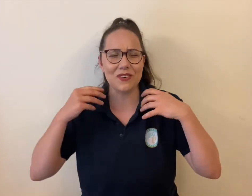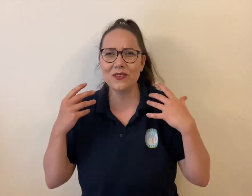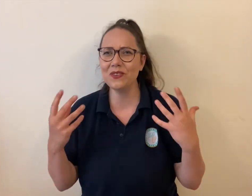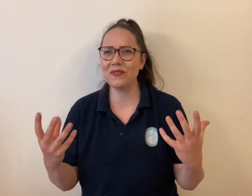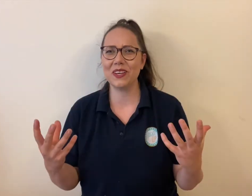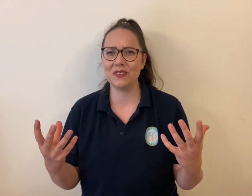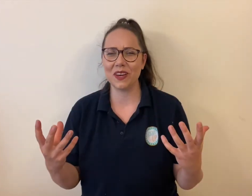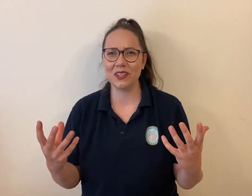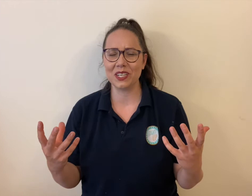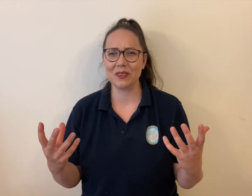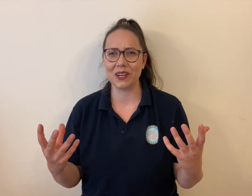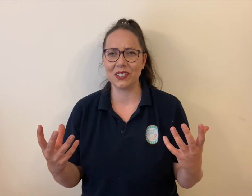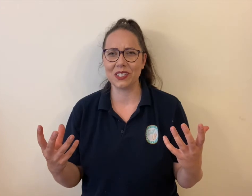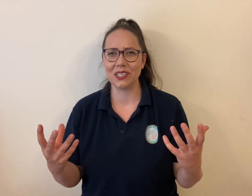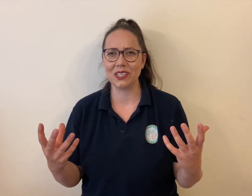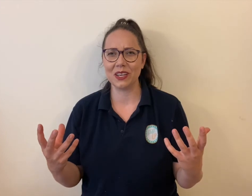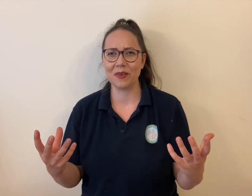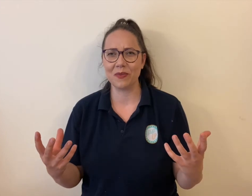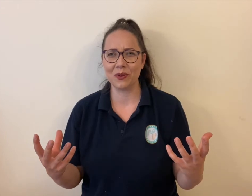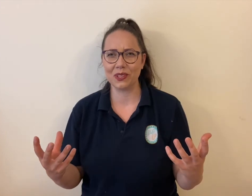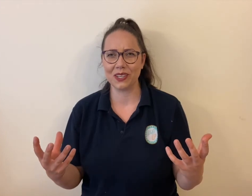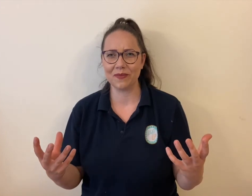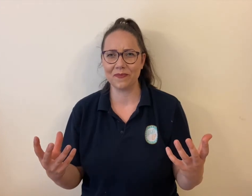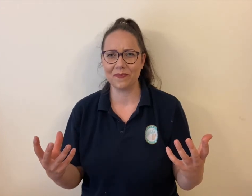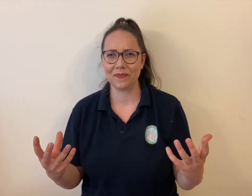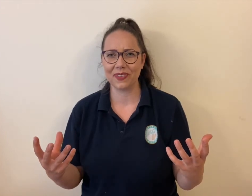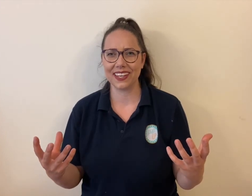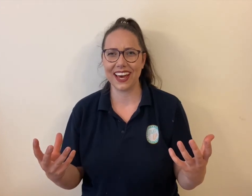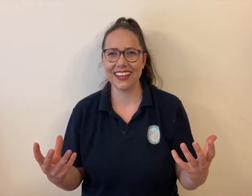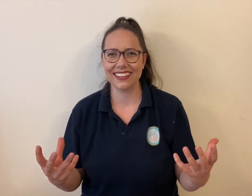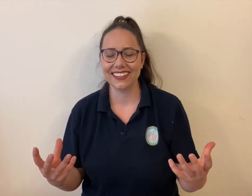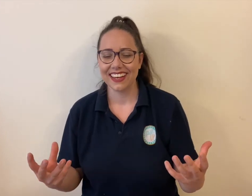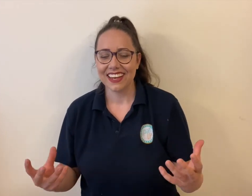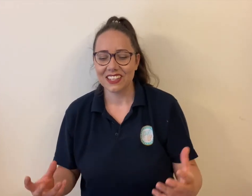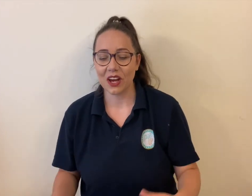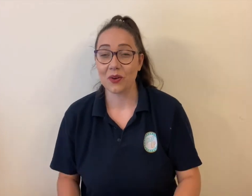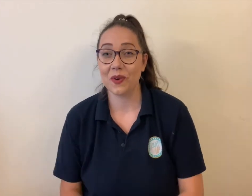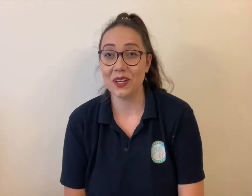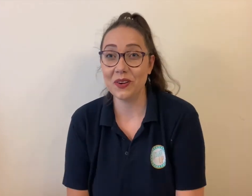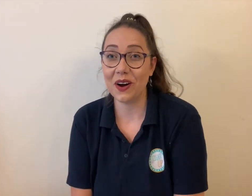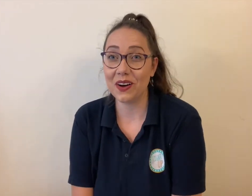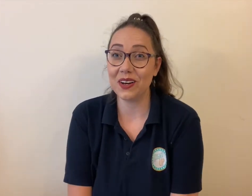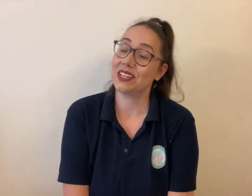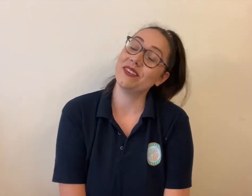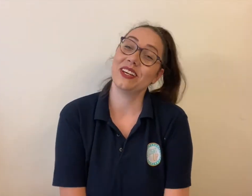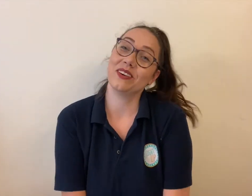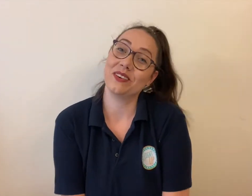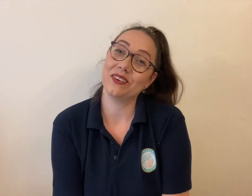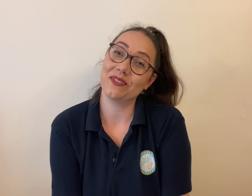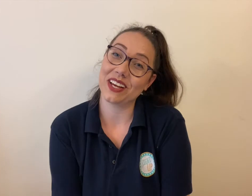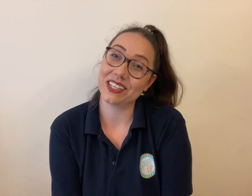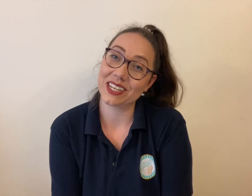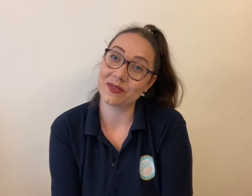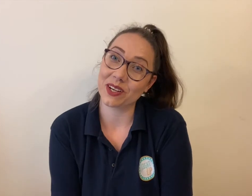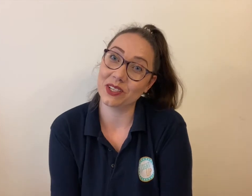all of these facial expressions are so important. Okay, so when you are doing your facial expressions, you need to